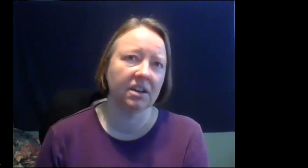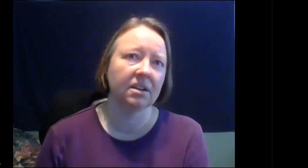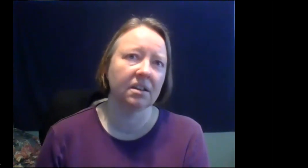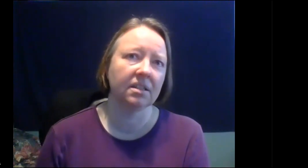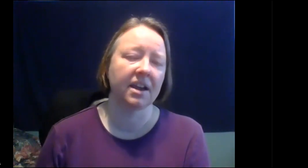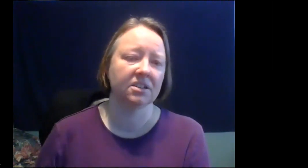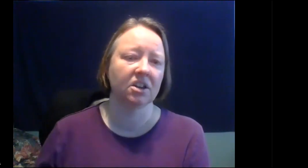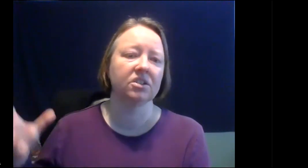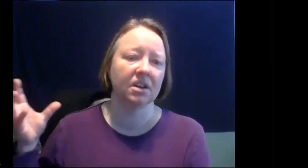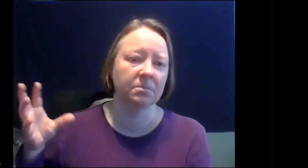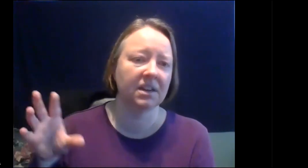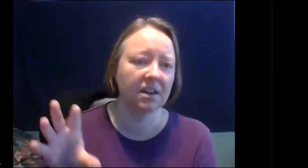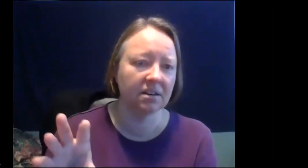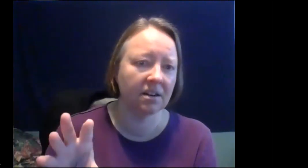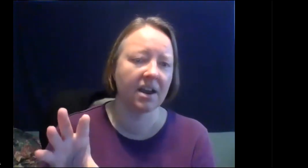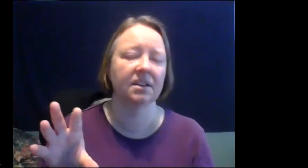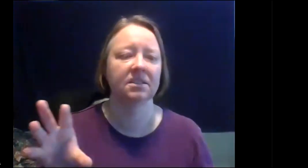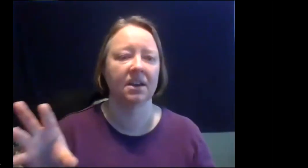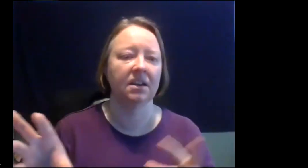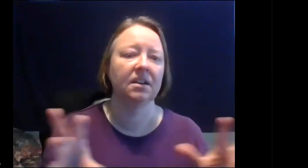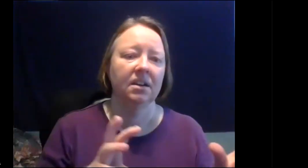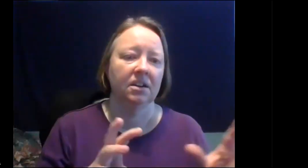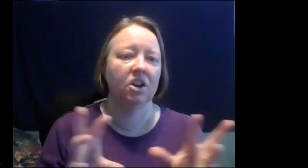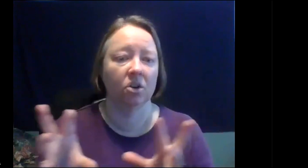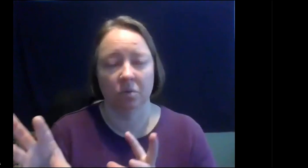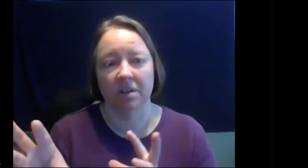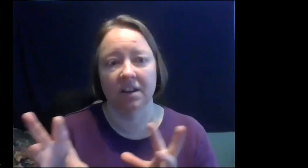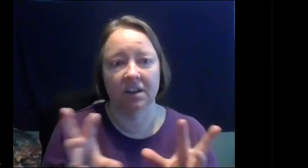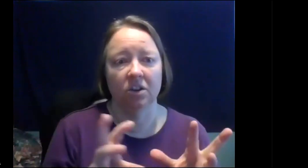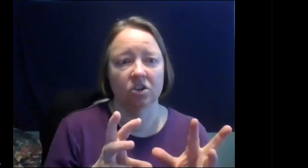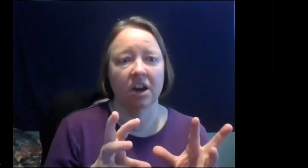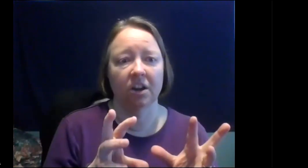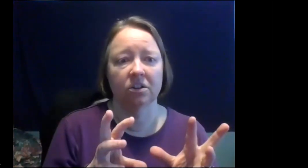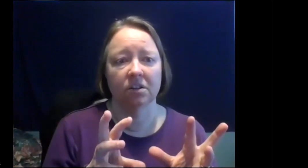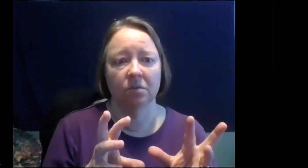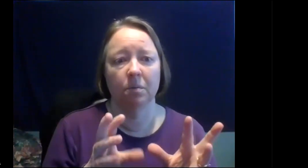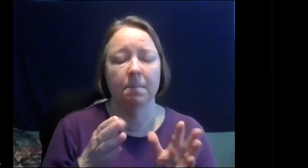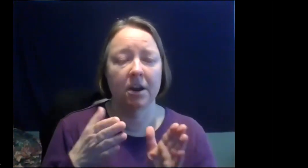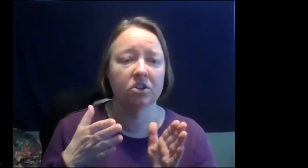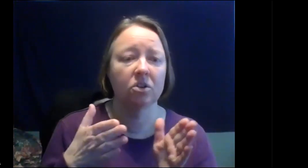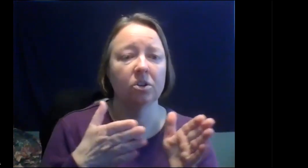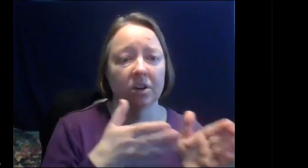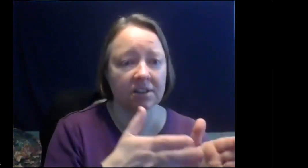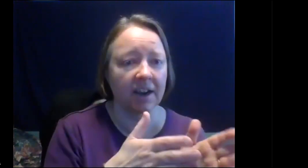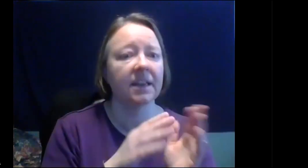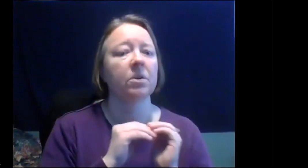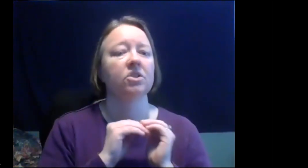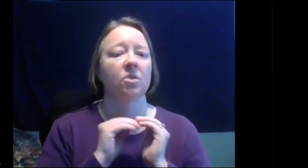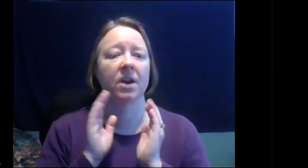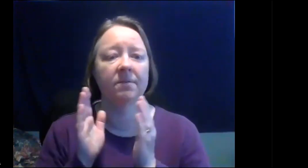usually that consultant comes in and it's I think that your child would be a better suited learning sign language or